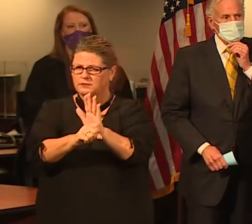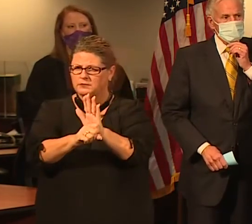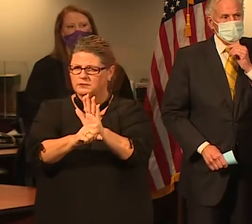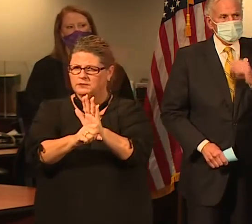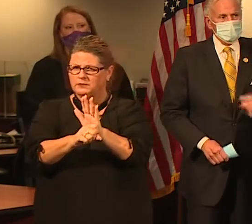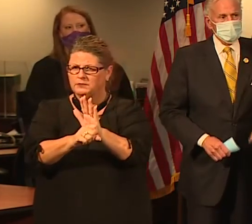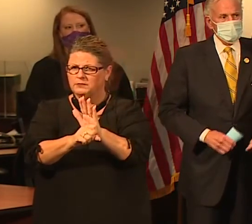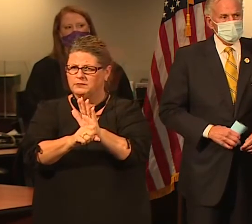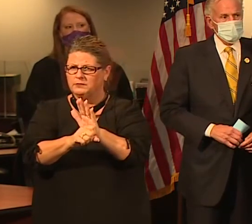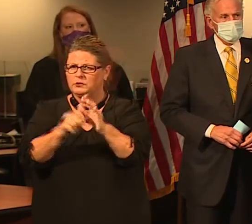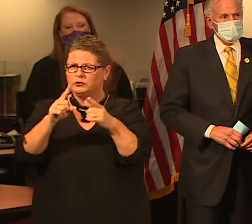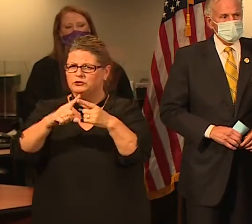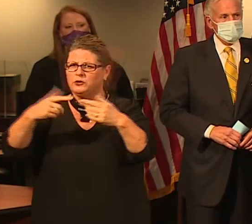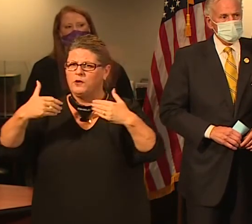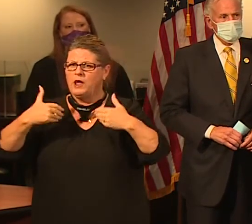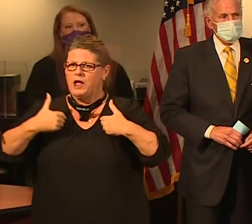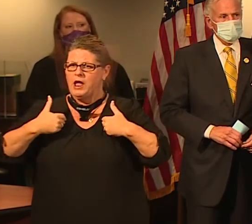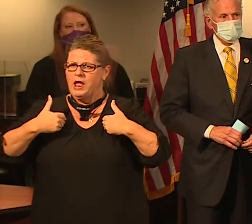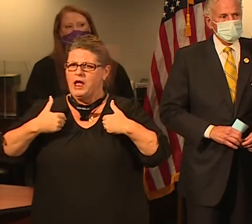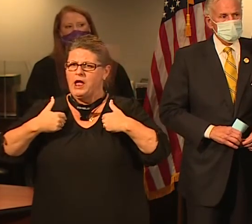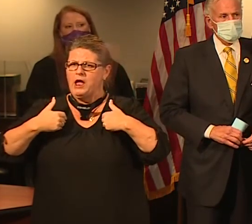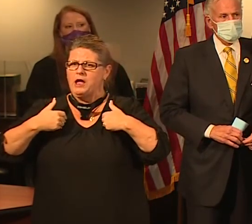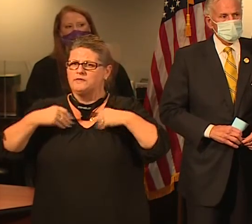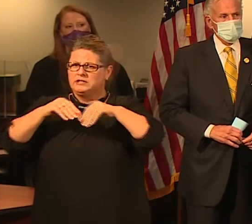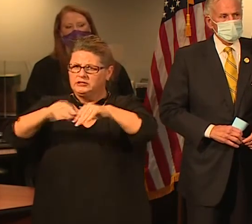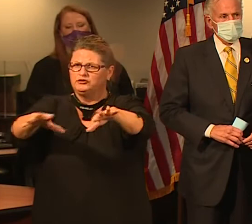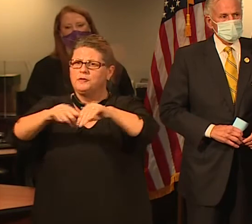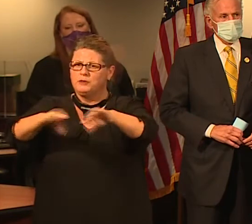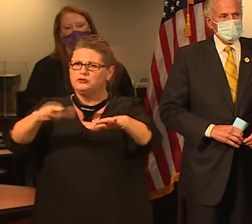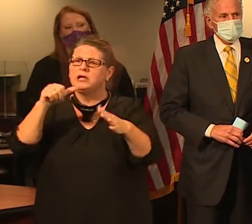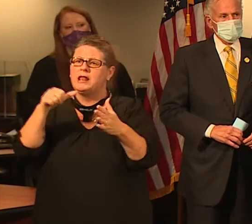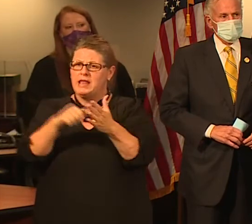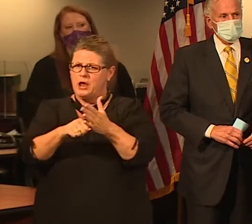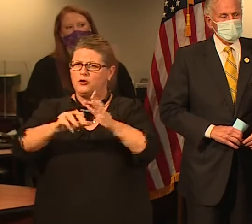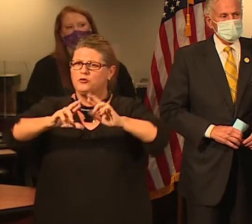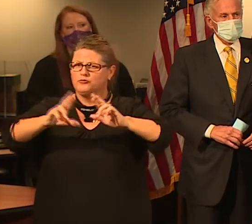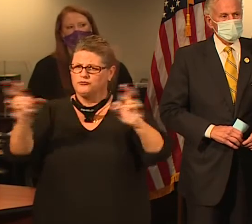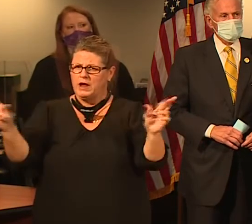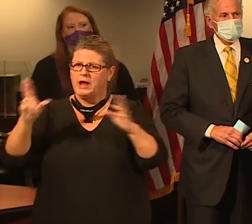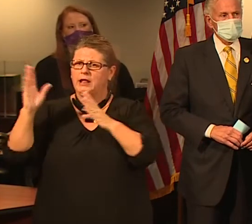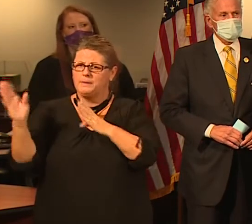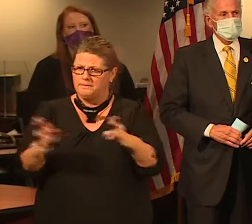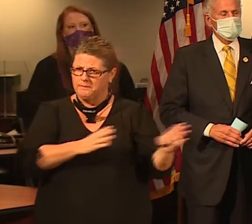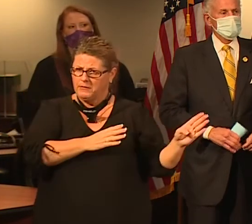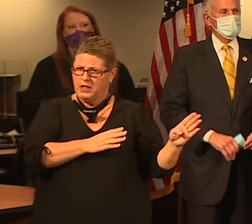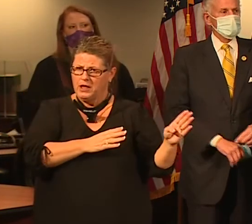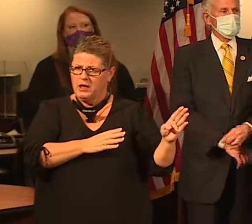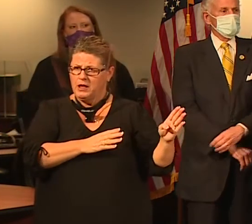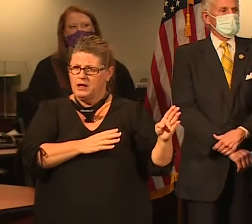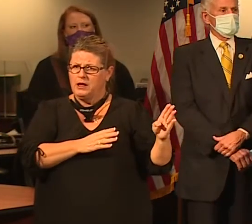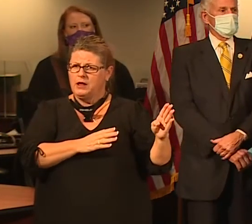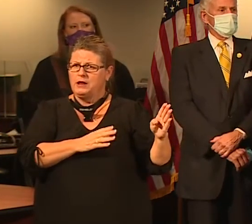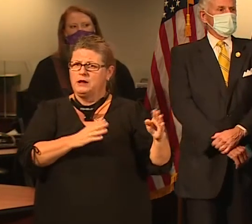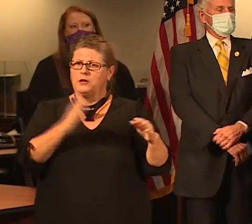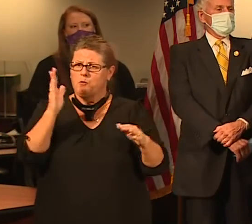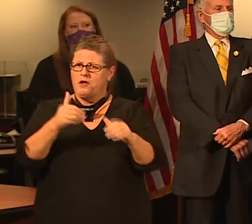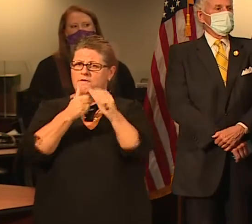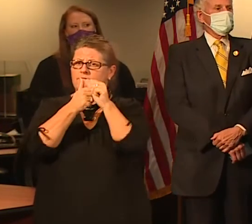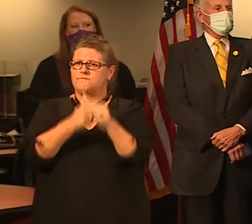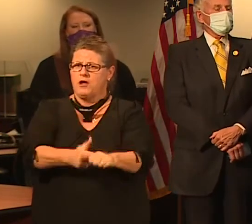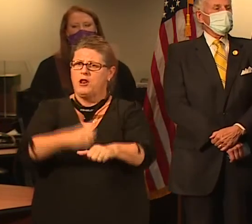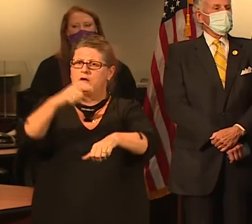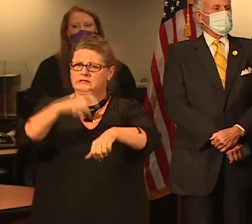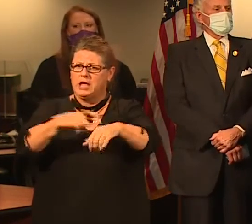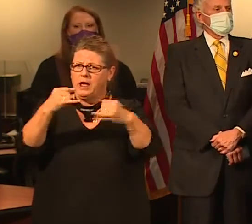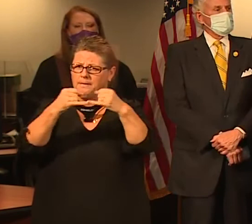have a distribution plan for vaccines in place by November 1st. Is the HEC following that timeline in terms of expediting licenses and permitting